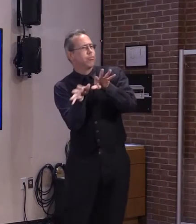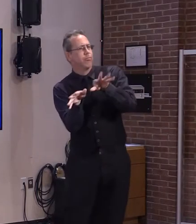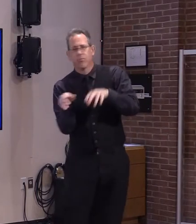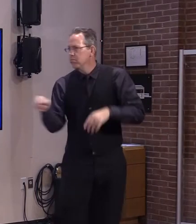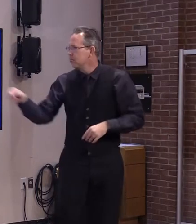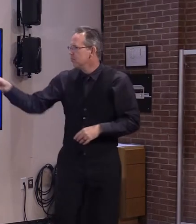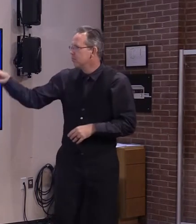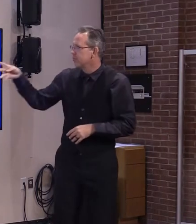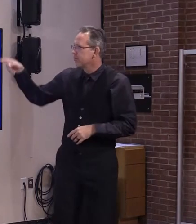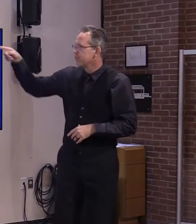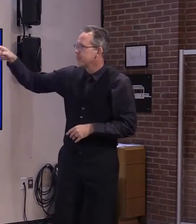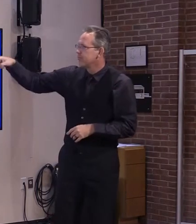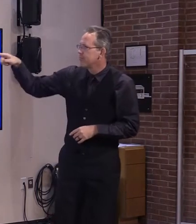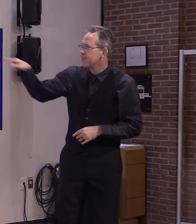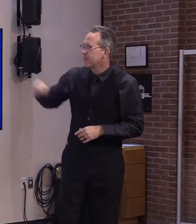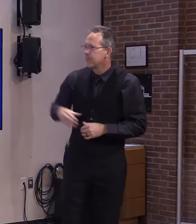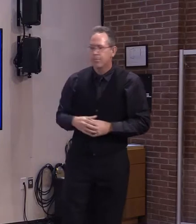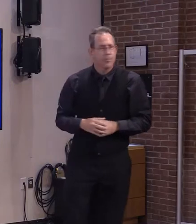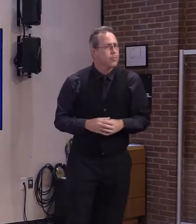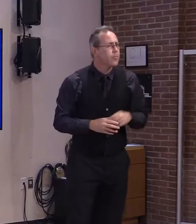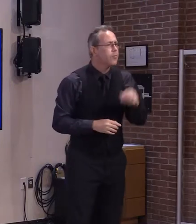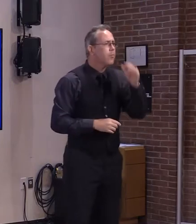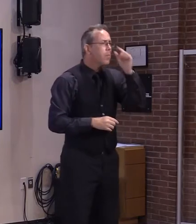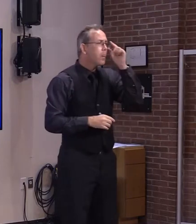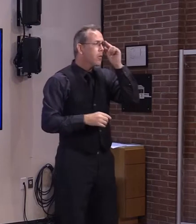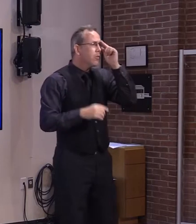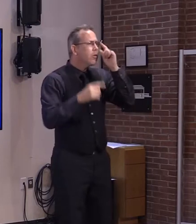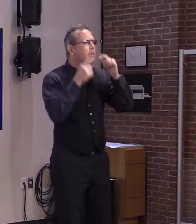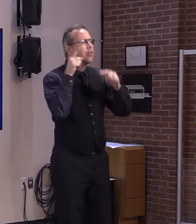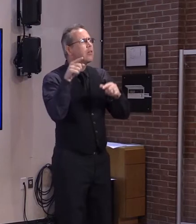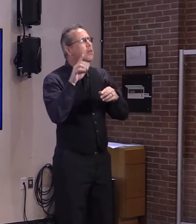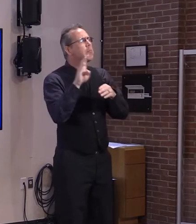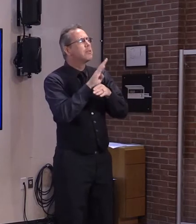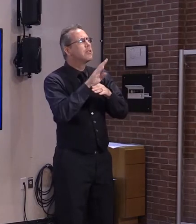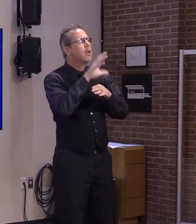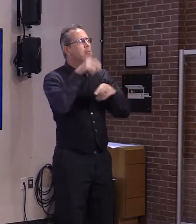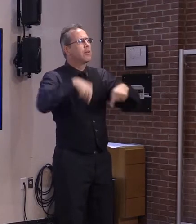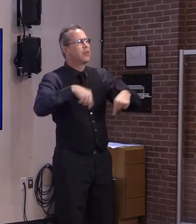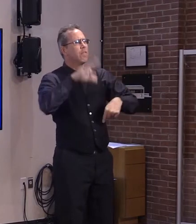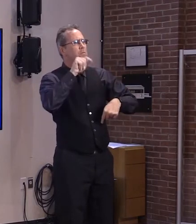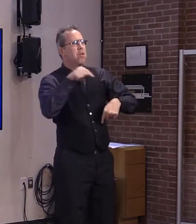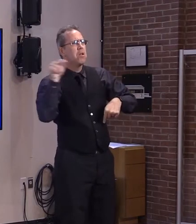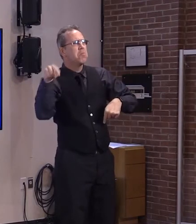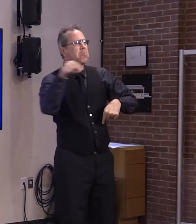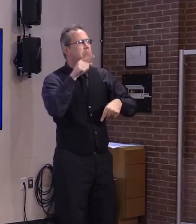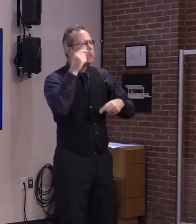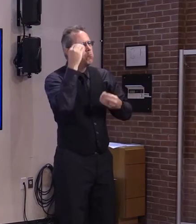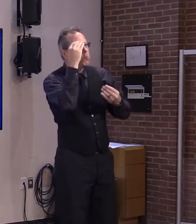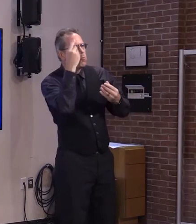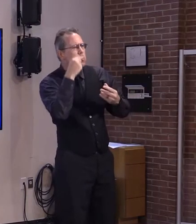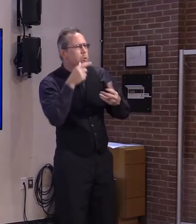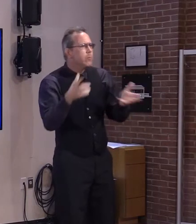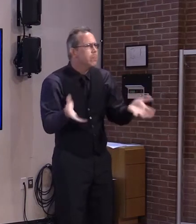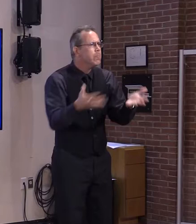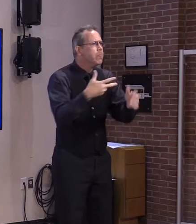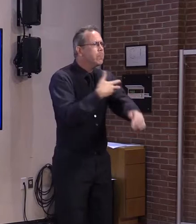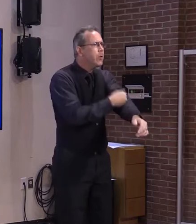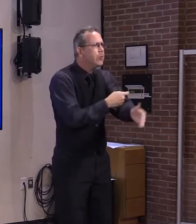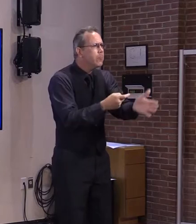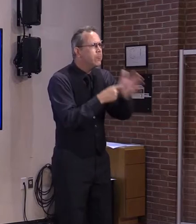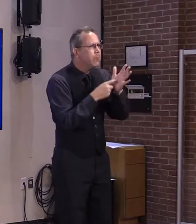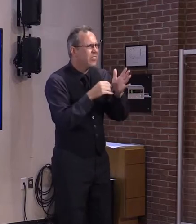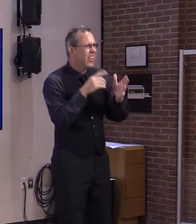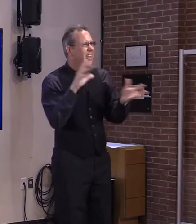of trend from all of these 20 different models. But we just wanted to show this, which is the component parts of the CDC ensemble forecast from late last